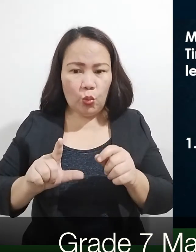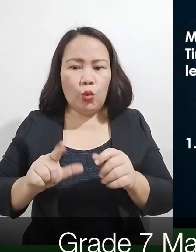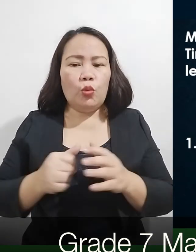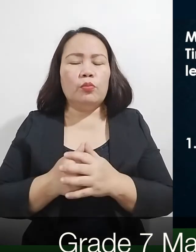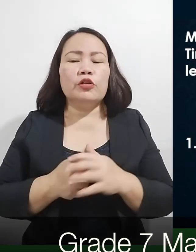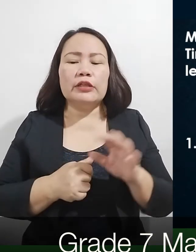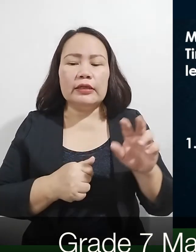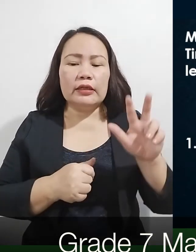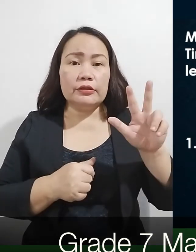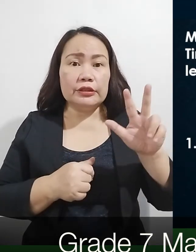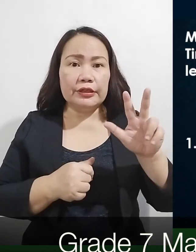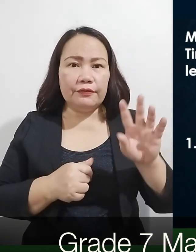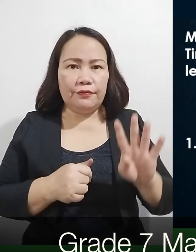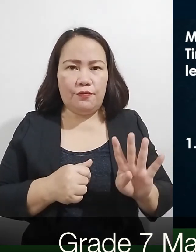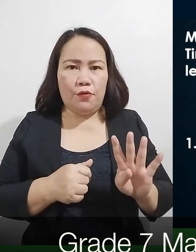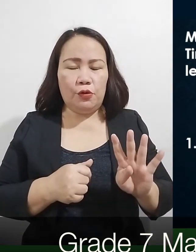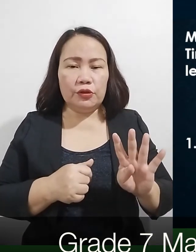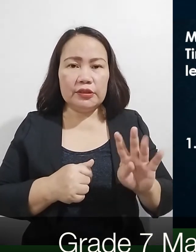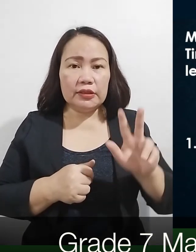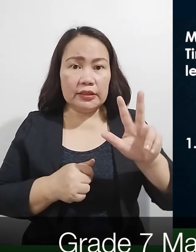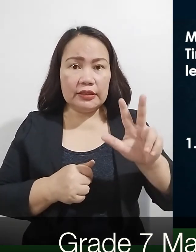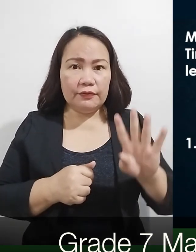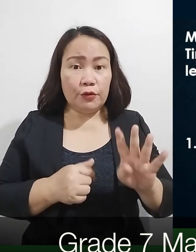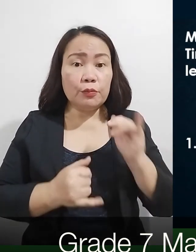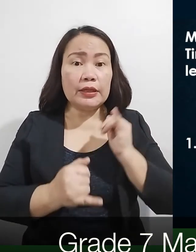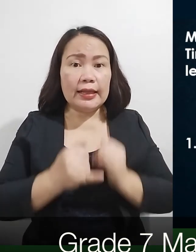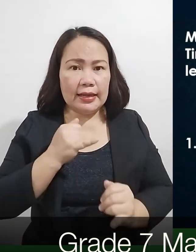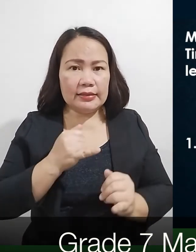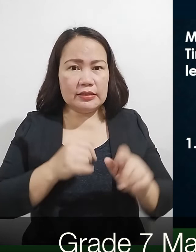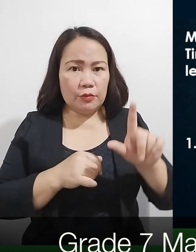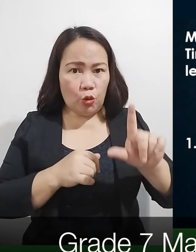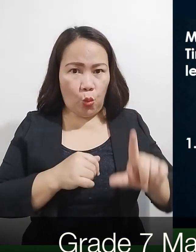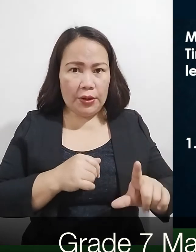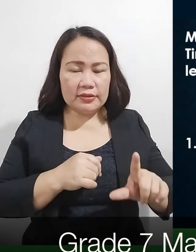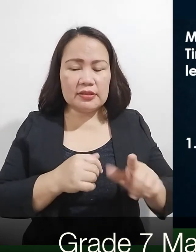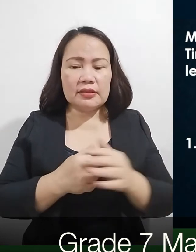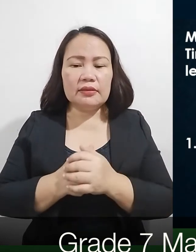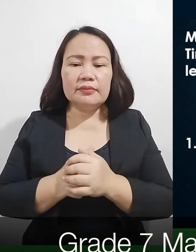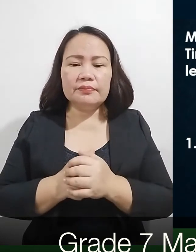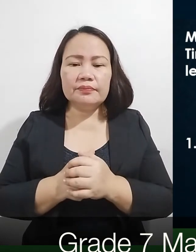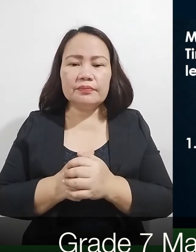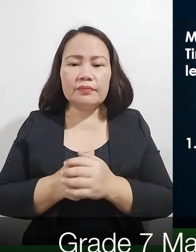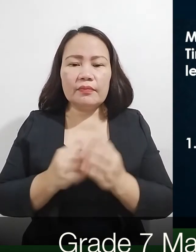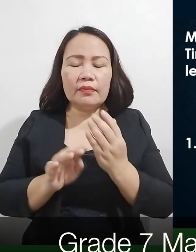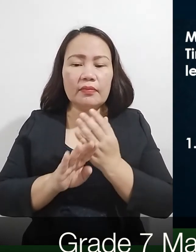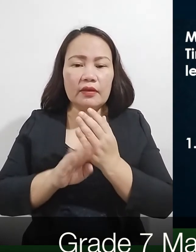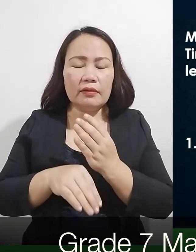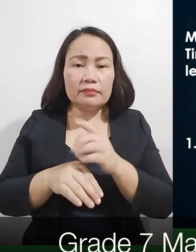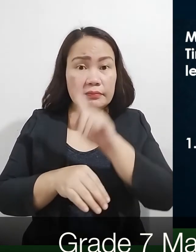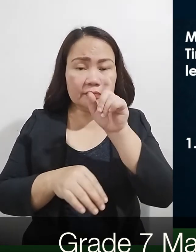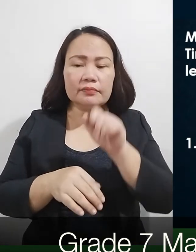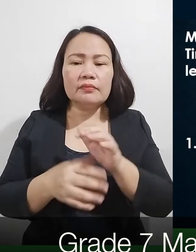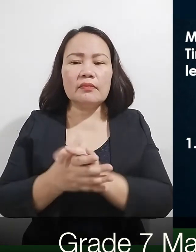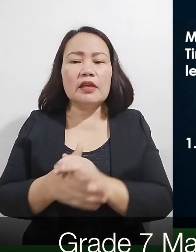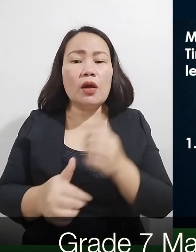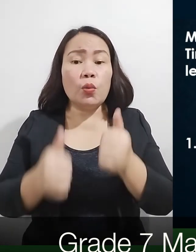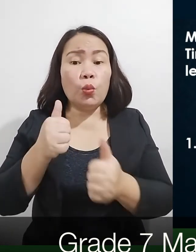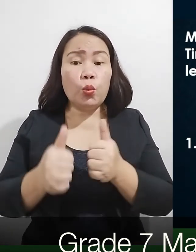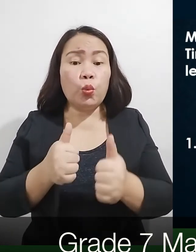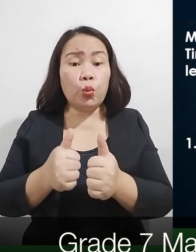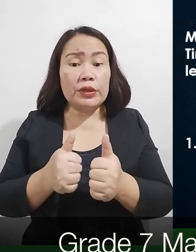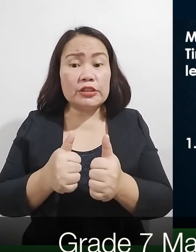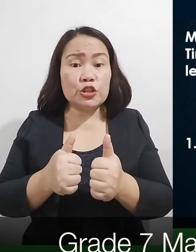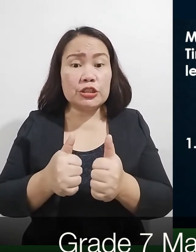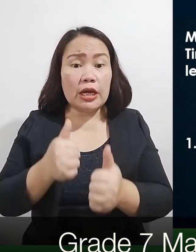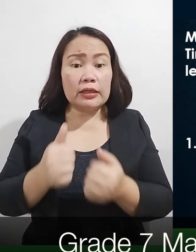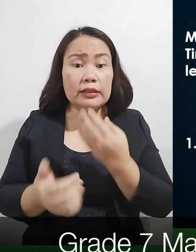pinakamababa, that is 3/4. Alright, so let us go back to the